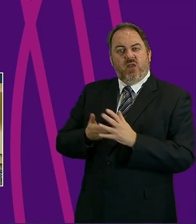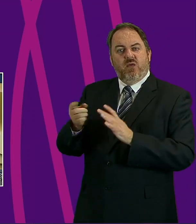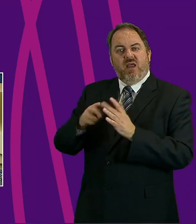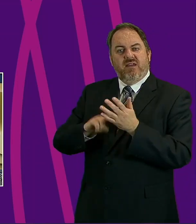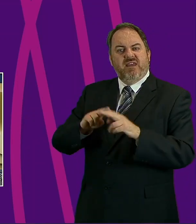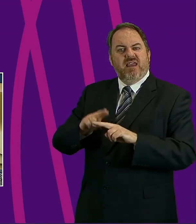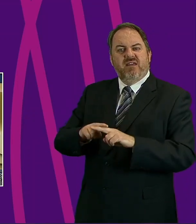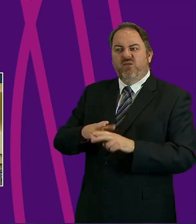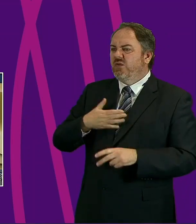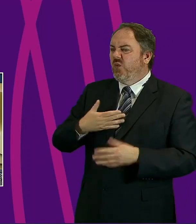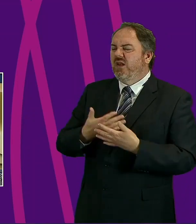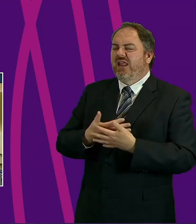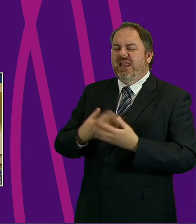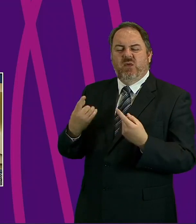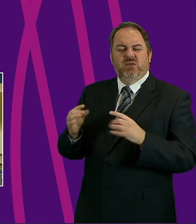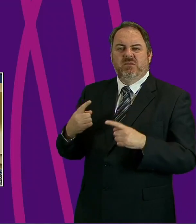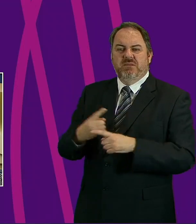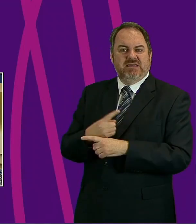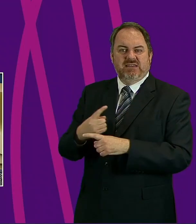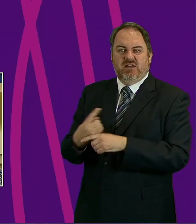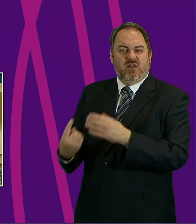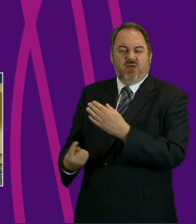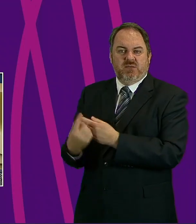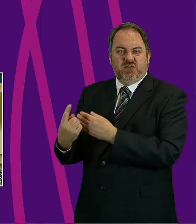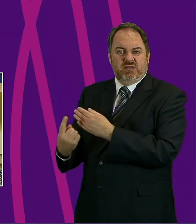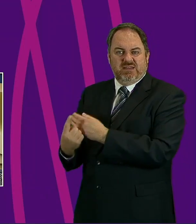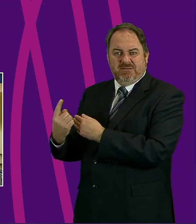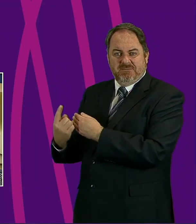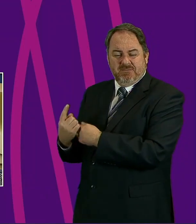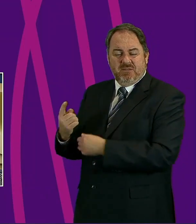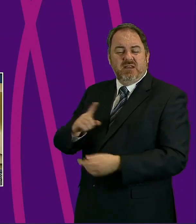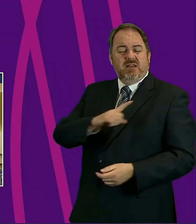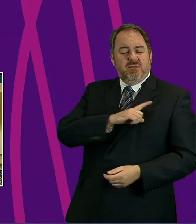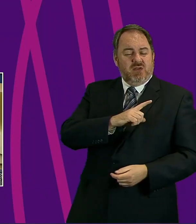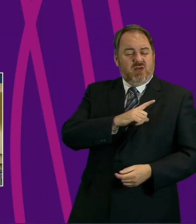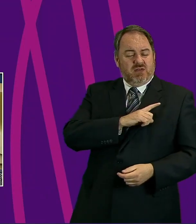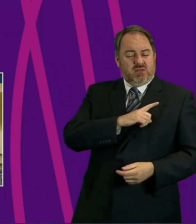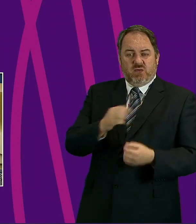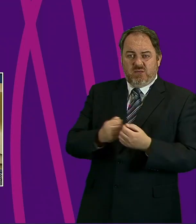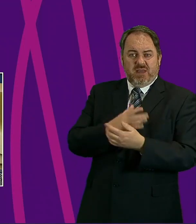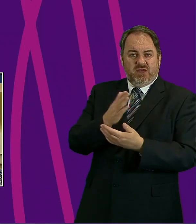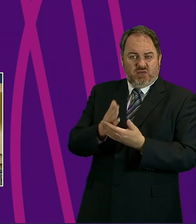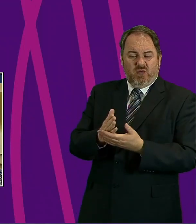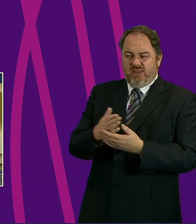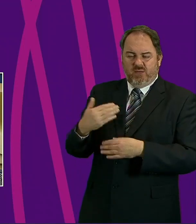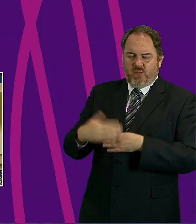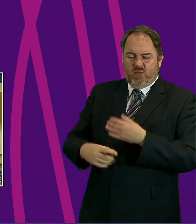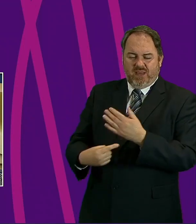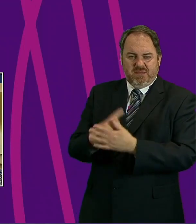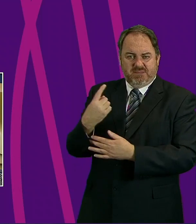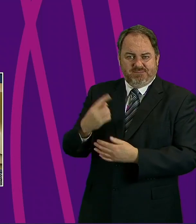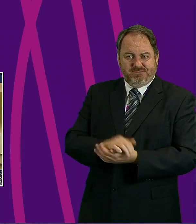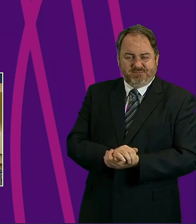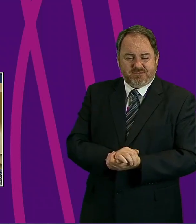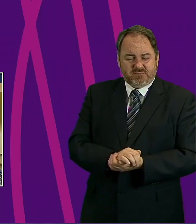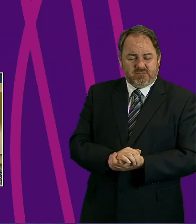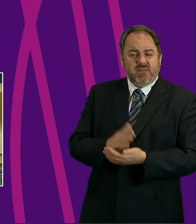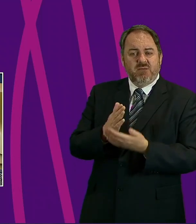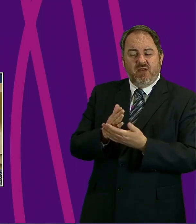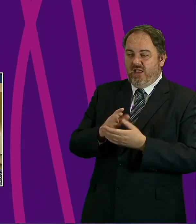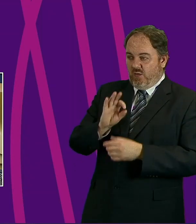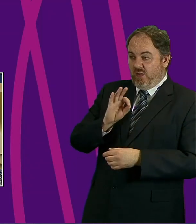we will do whatever we can and whatever needs to be done in order to ensure that's not the case. But if the member will bear with us,